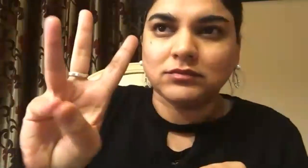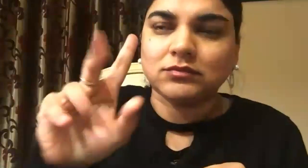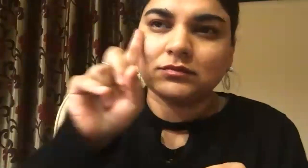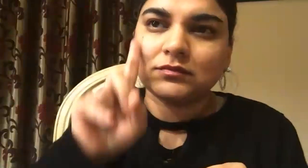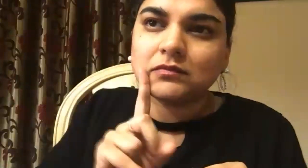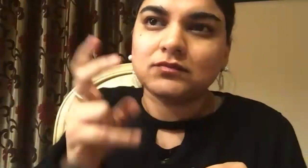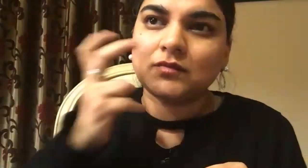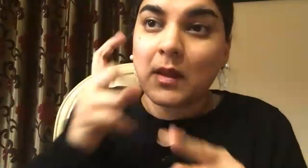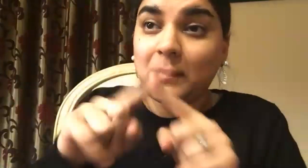interpreter.